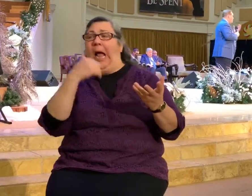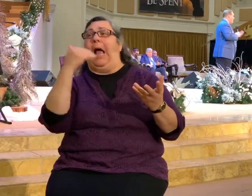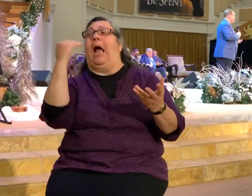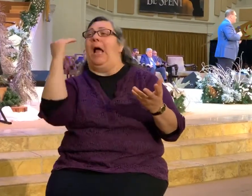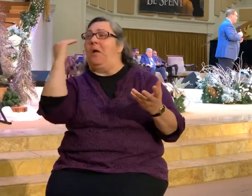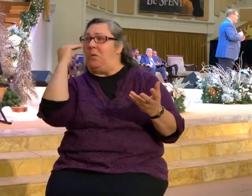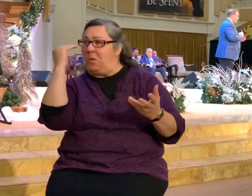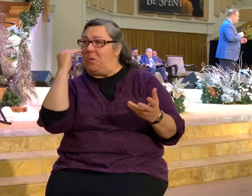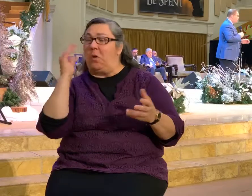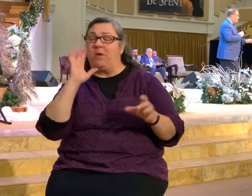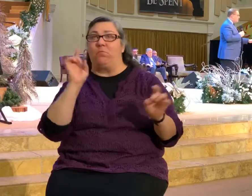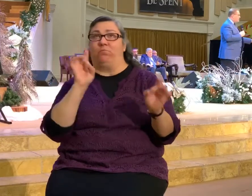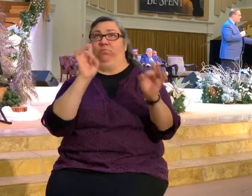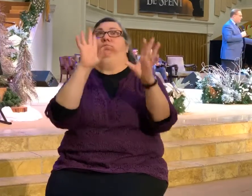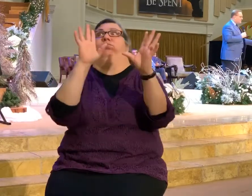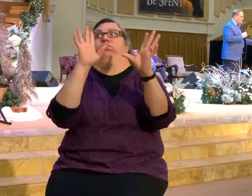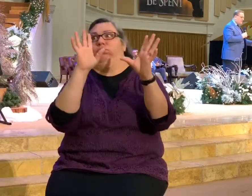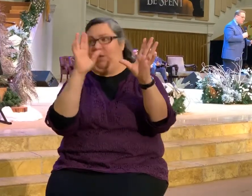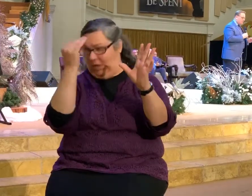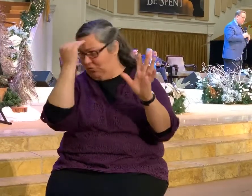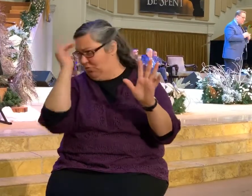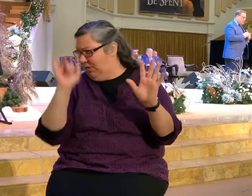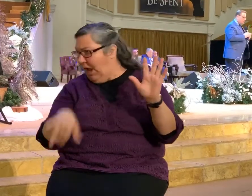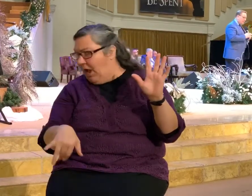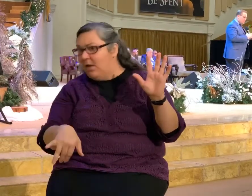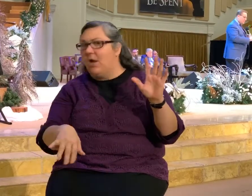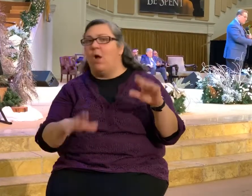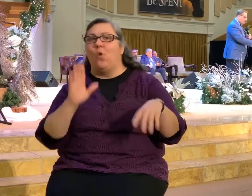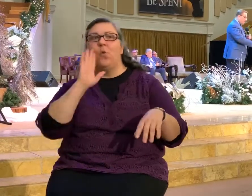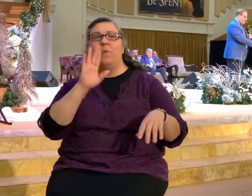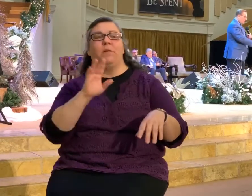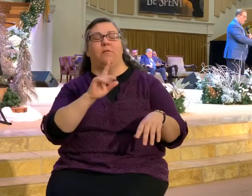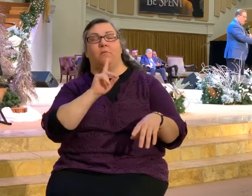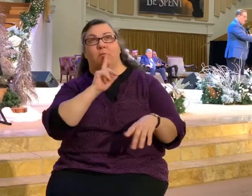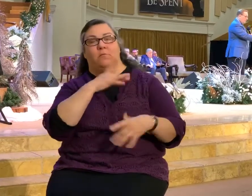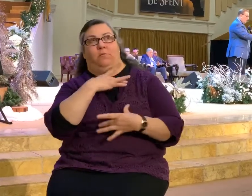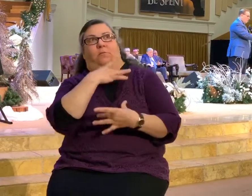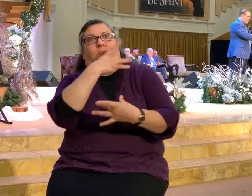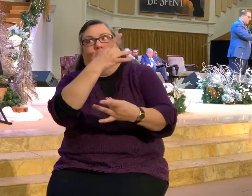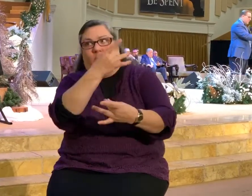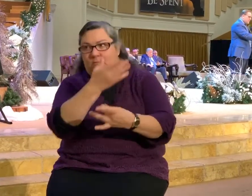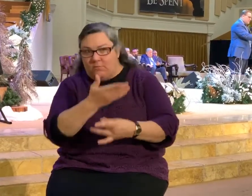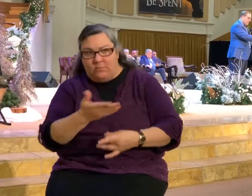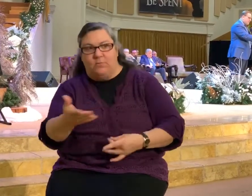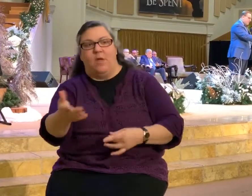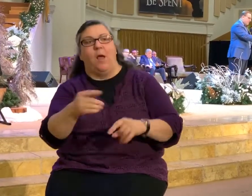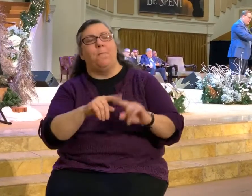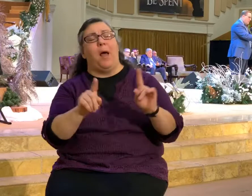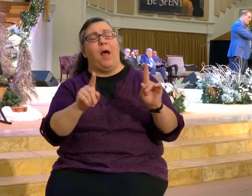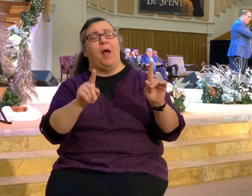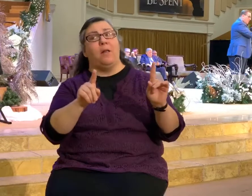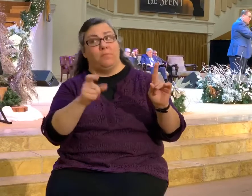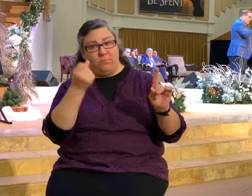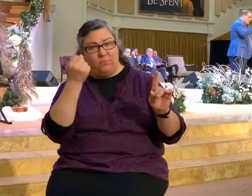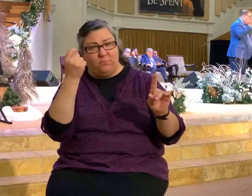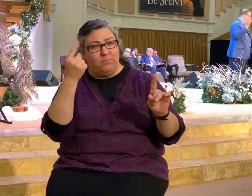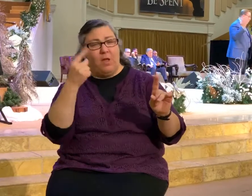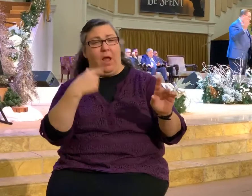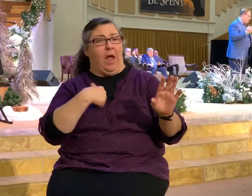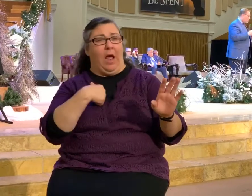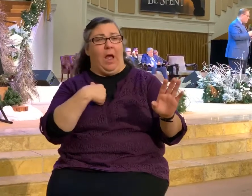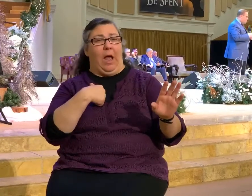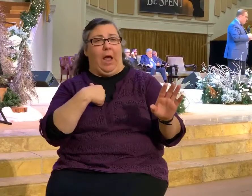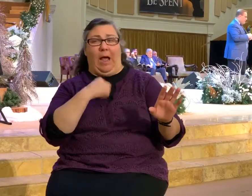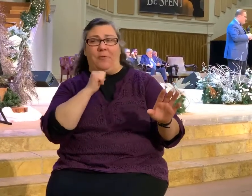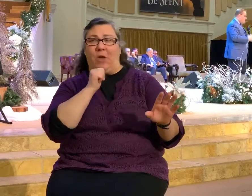I knew it would be magnificent. I knew there would be things of extreme interest. But I wasn't expecting, I wasn't really